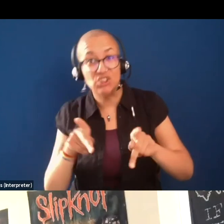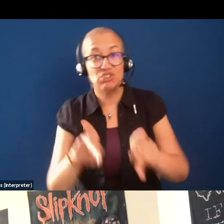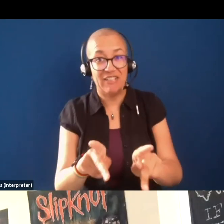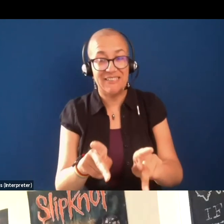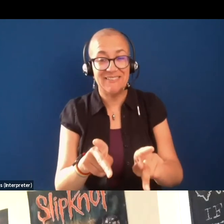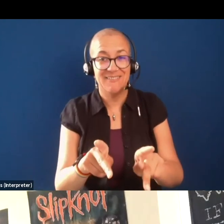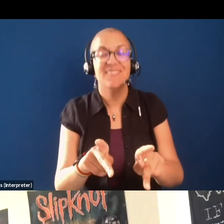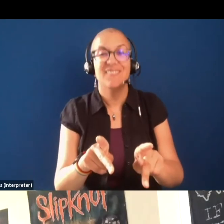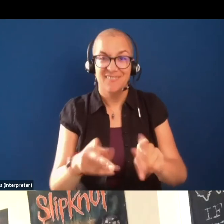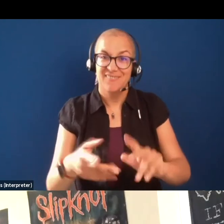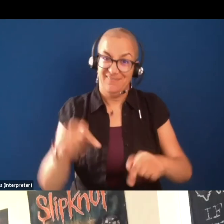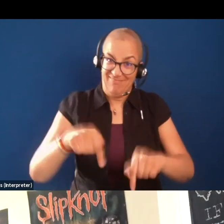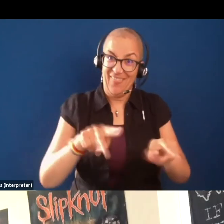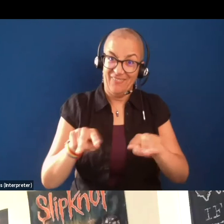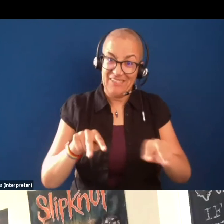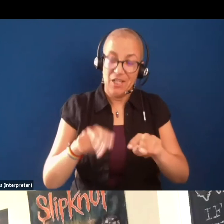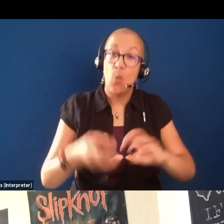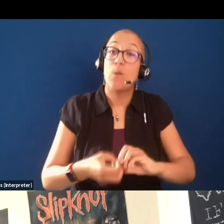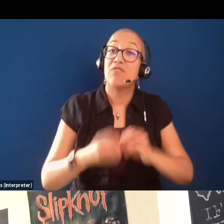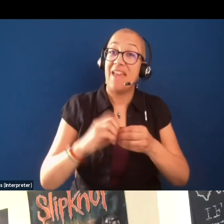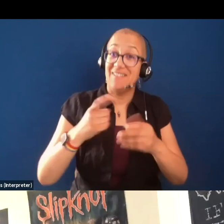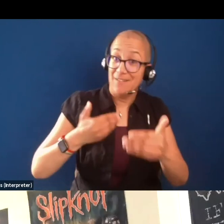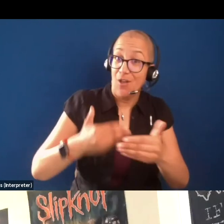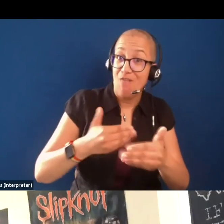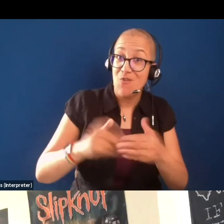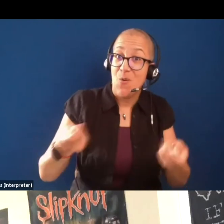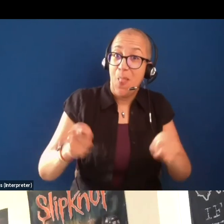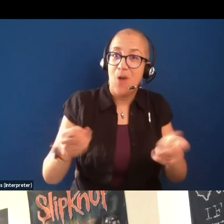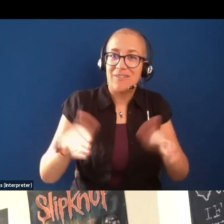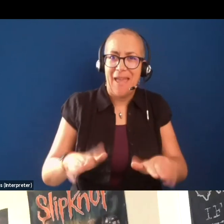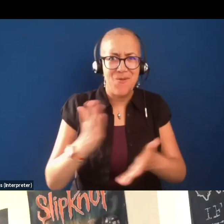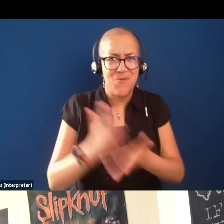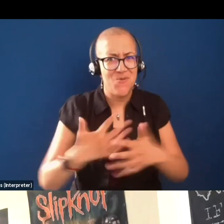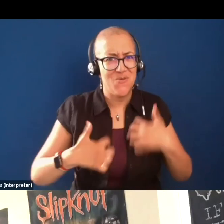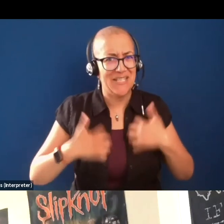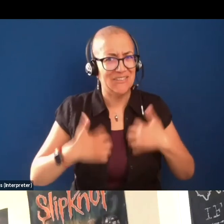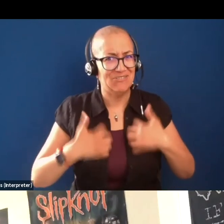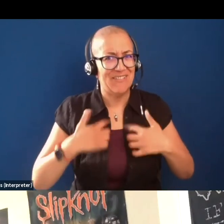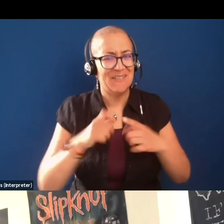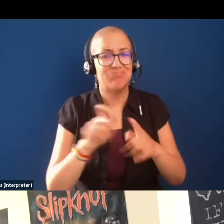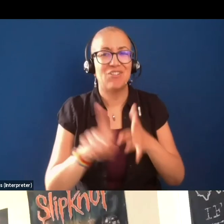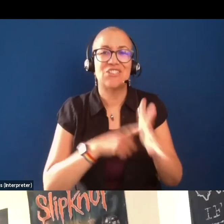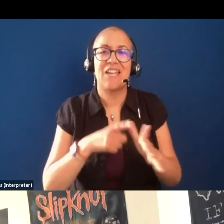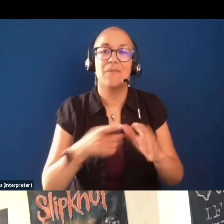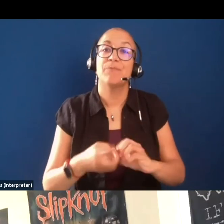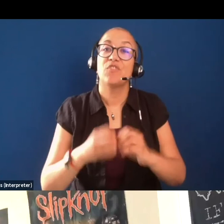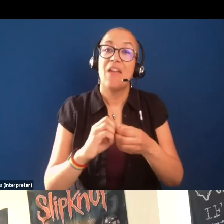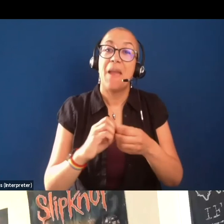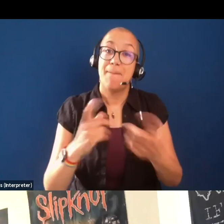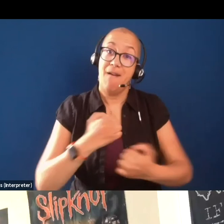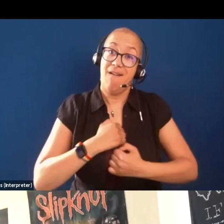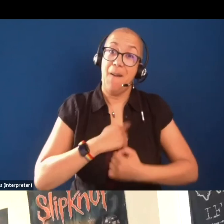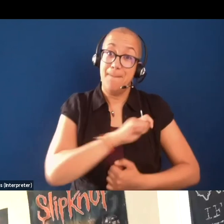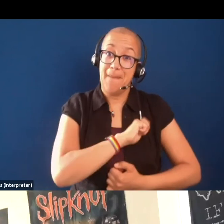created during lockdown. A very interesting project created by our members